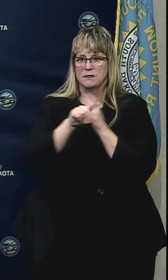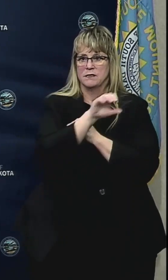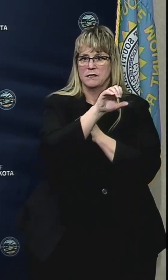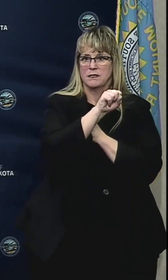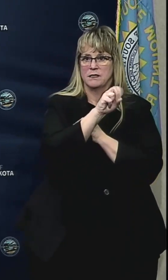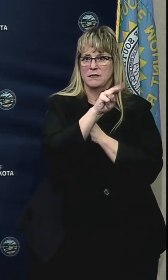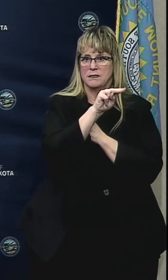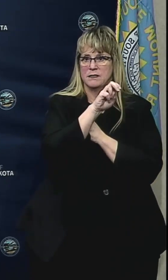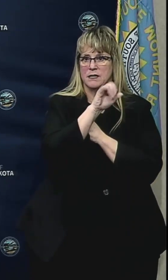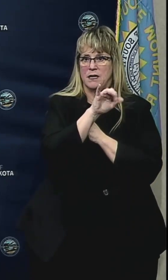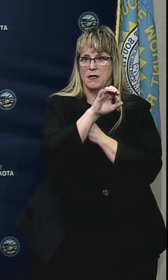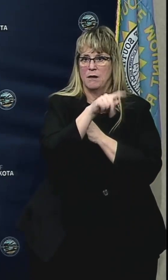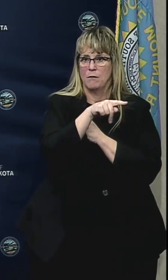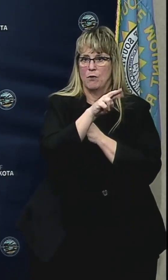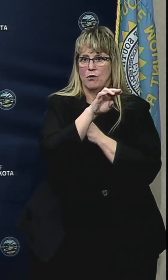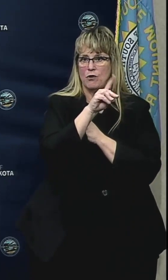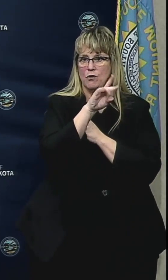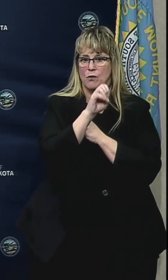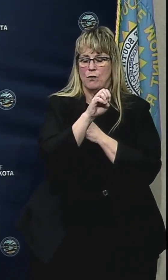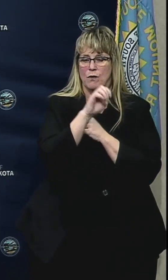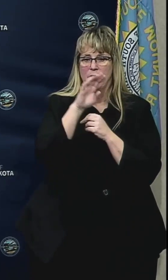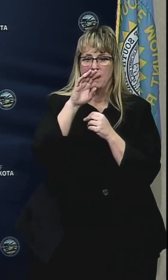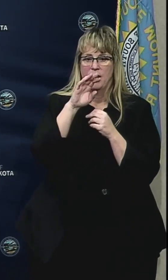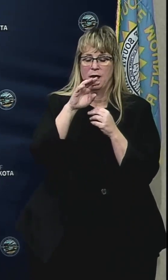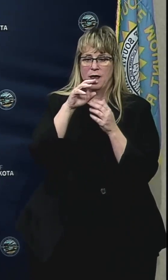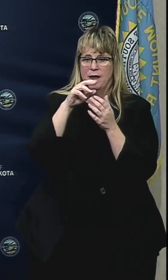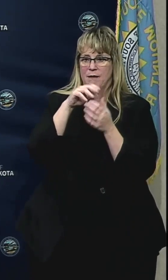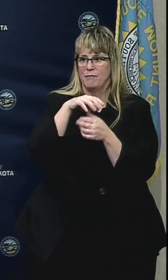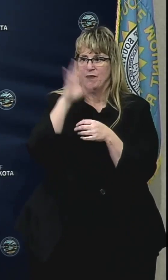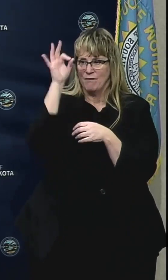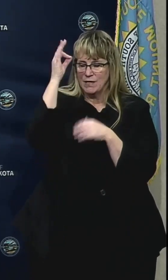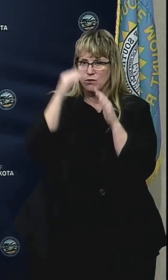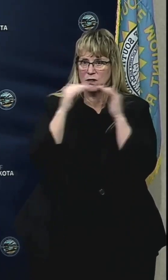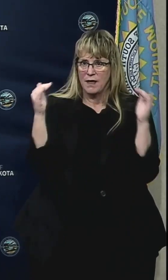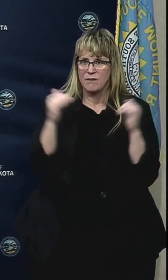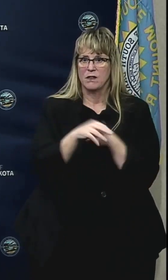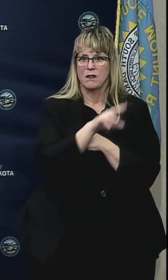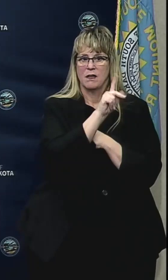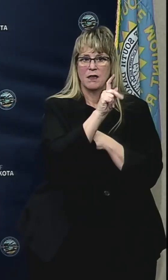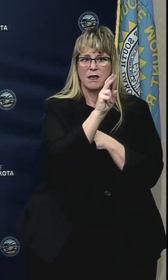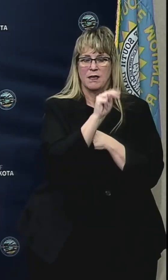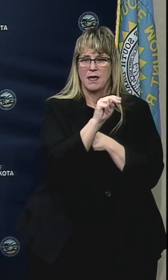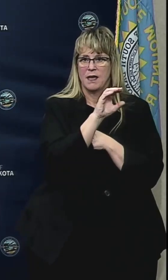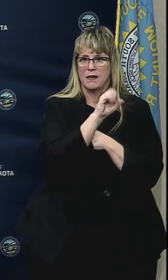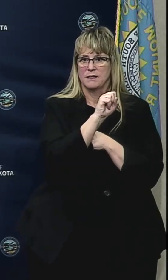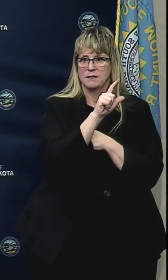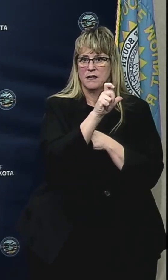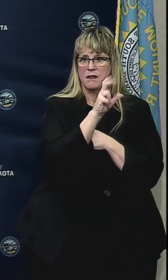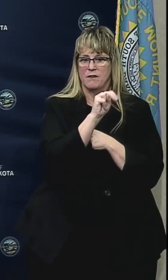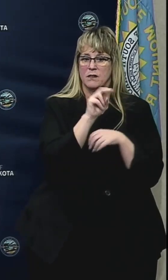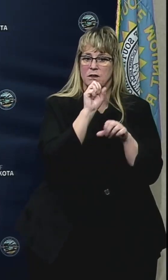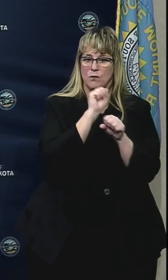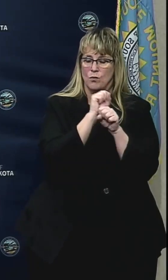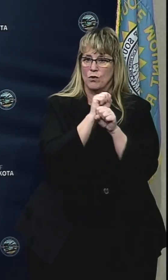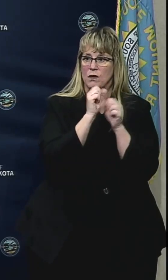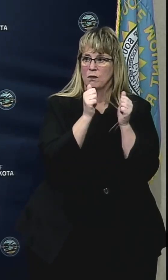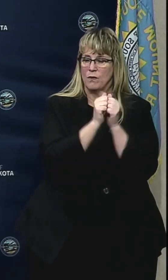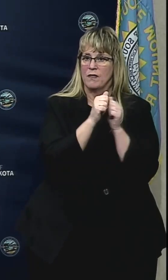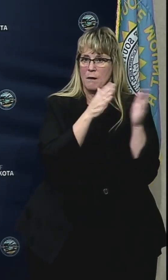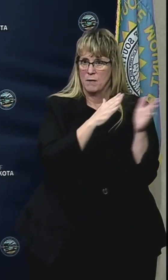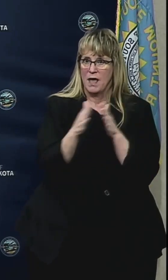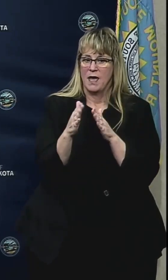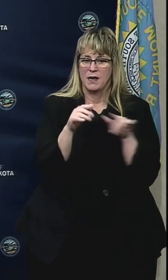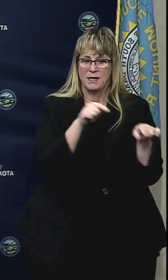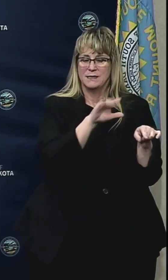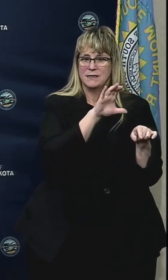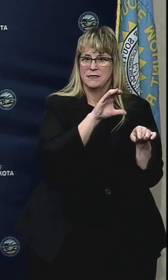Perdue, the Secretary of Agriculture at the federal level, with Ken Sullivan, who is the CEO of Smithfield. We're working on a plan to bring